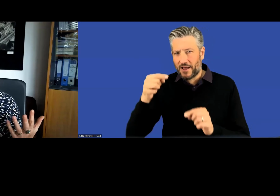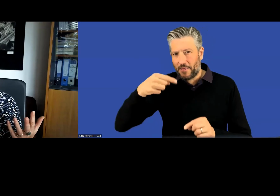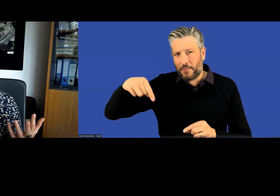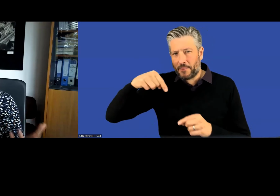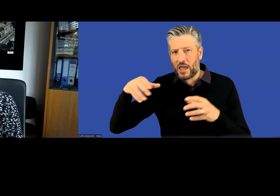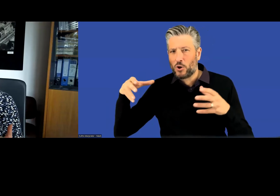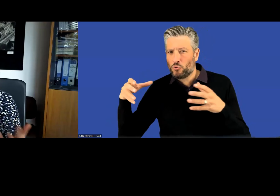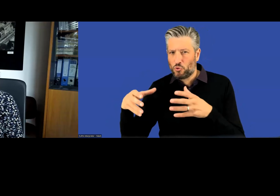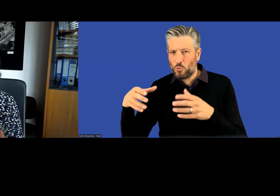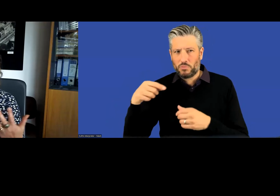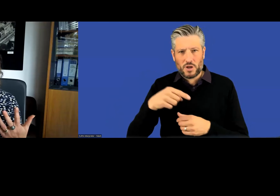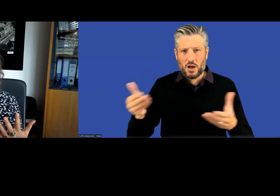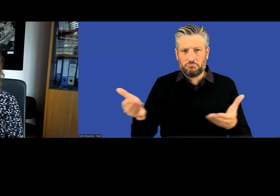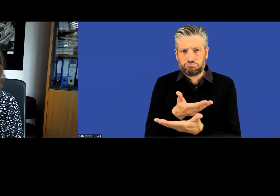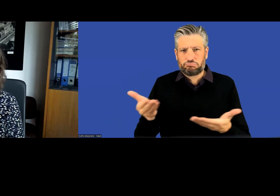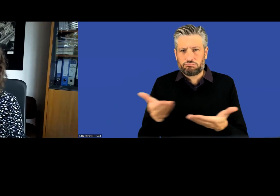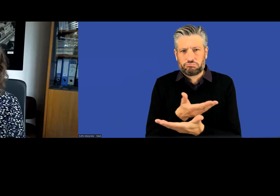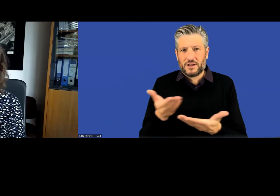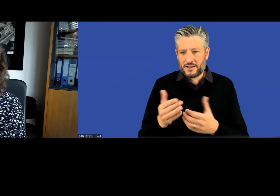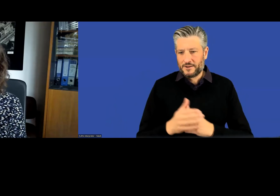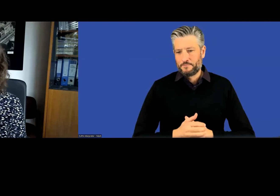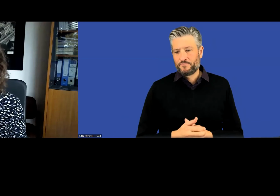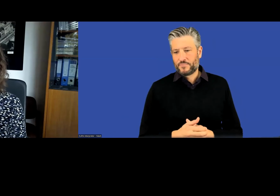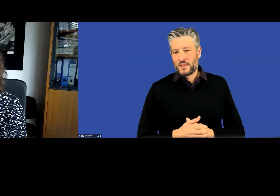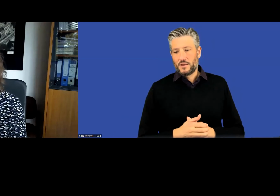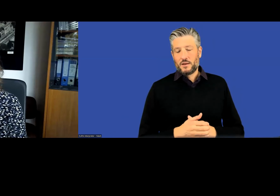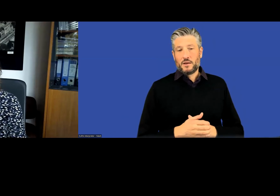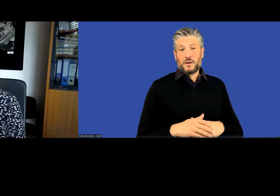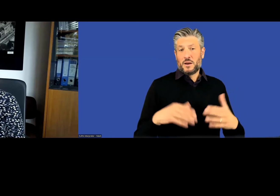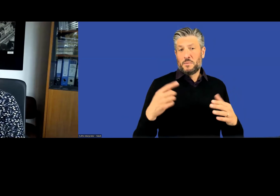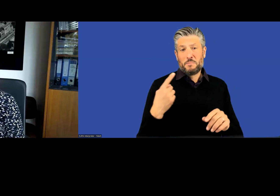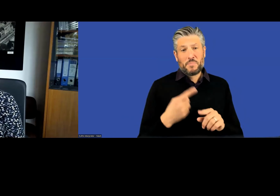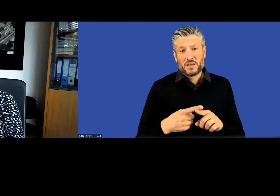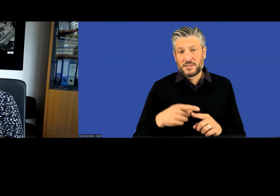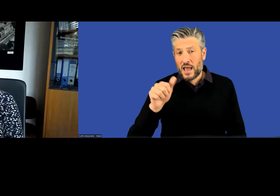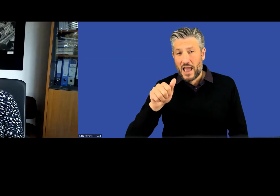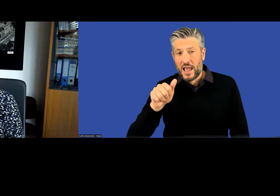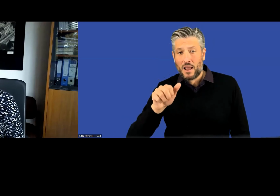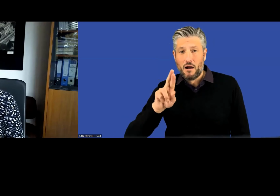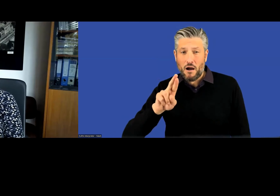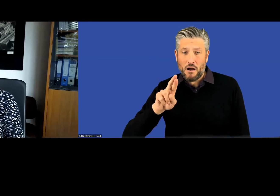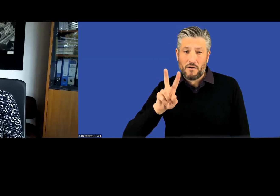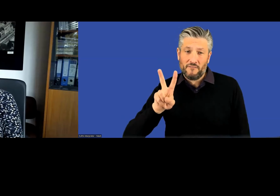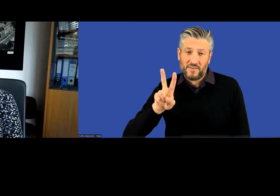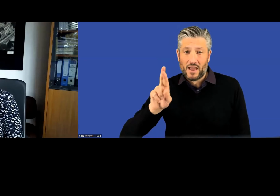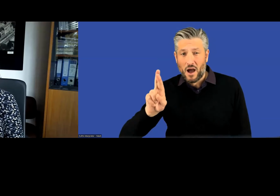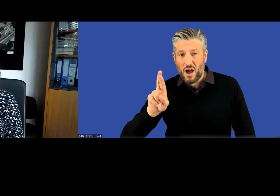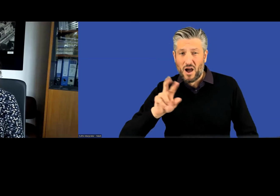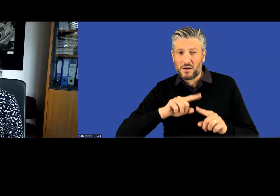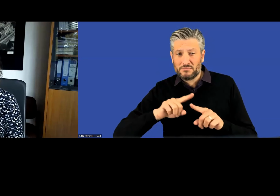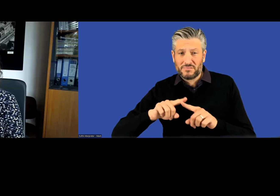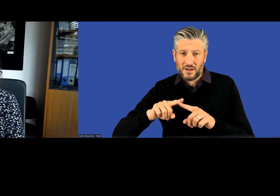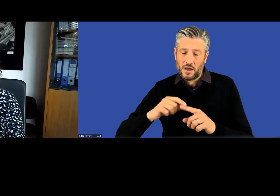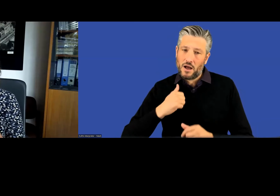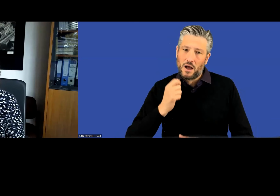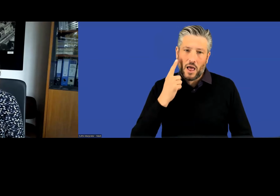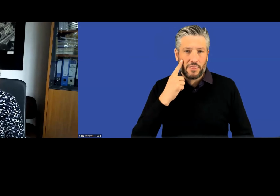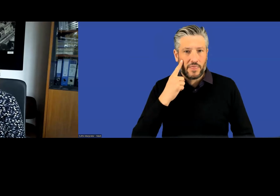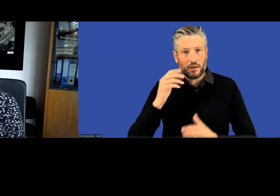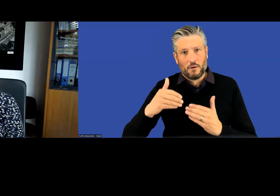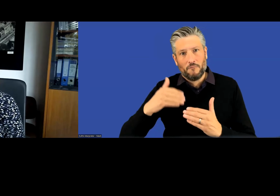developments in augmented and virtual and extended reality continue, the potential for both education and culture is really exciting.